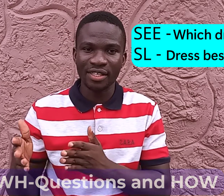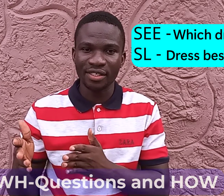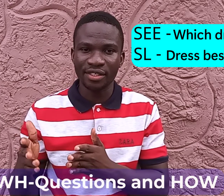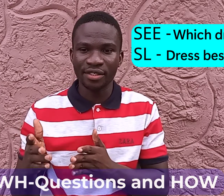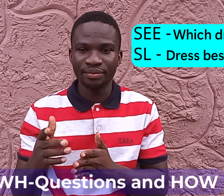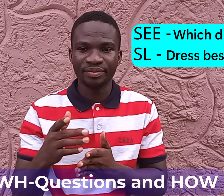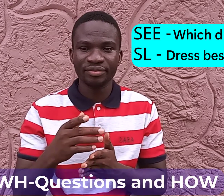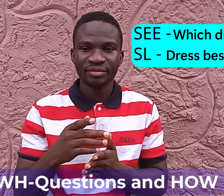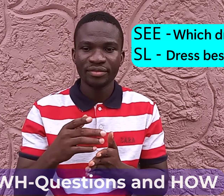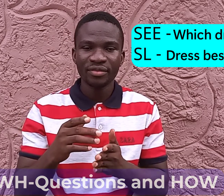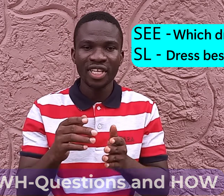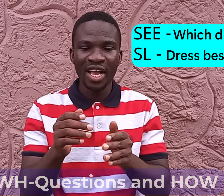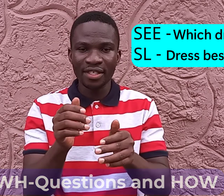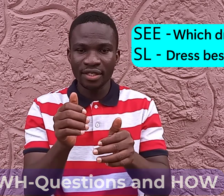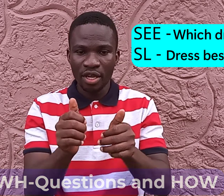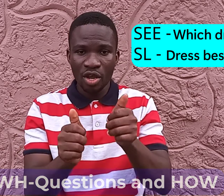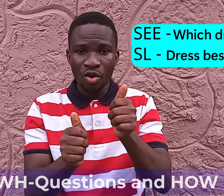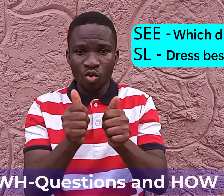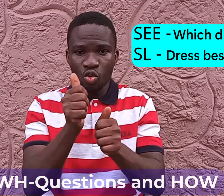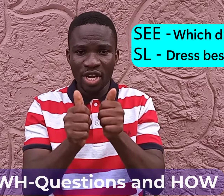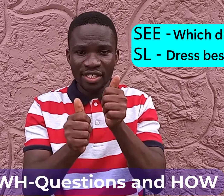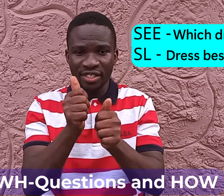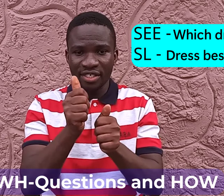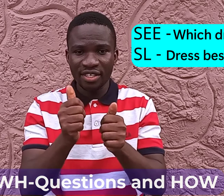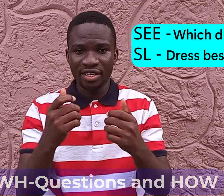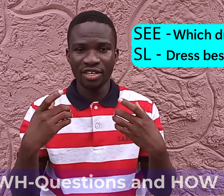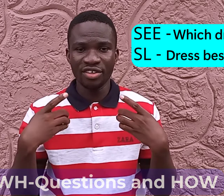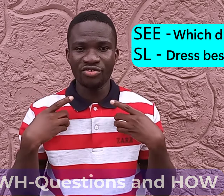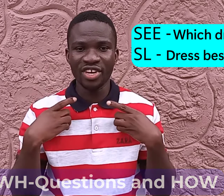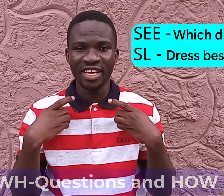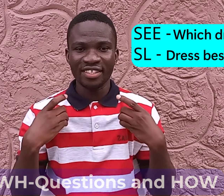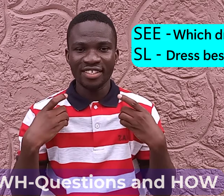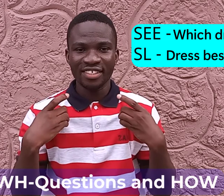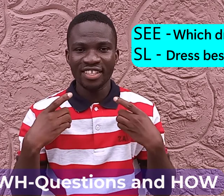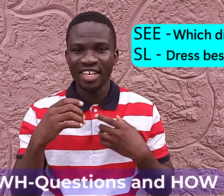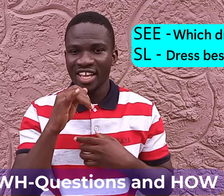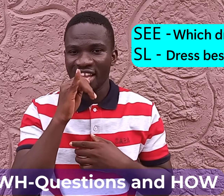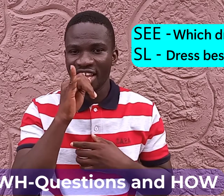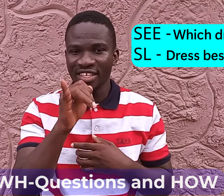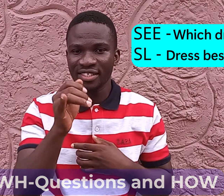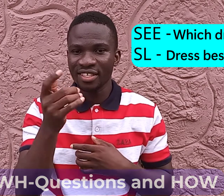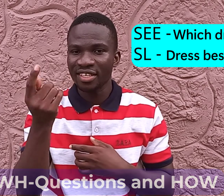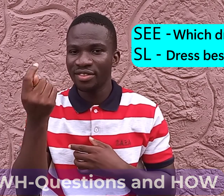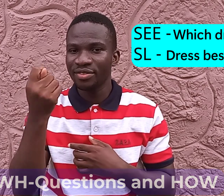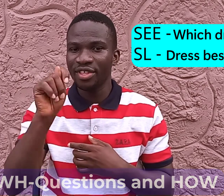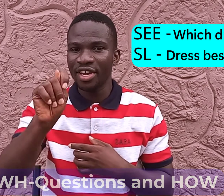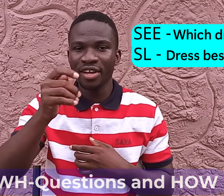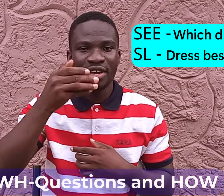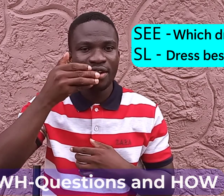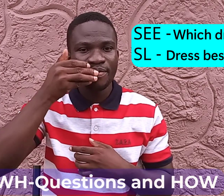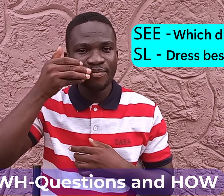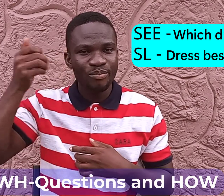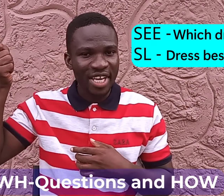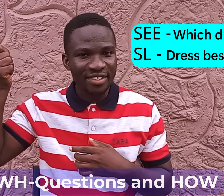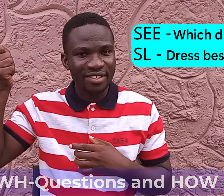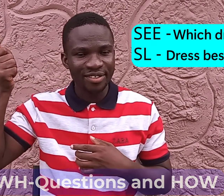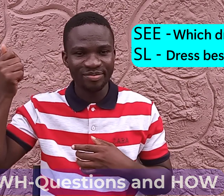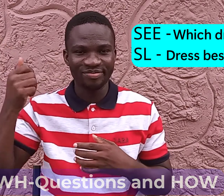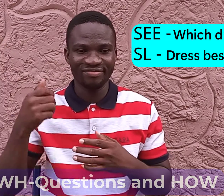English as which dress is the best.